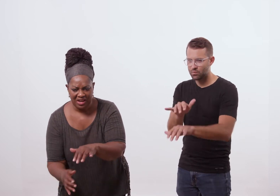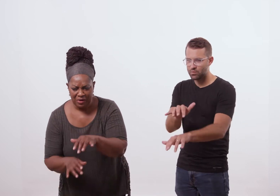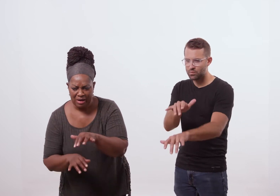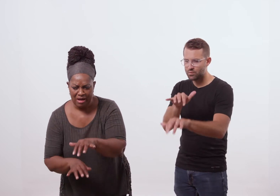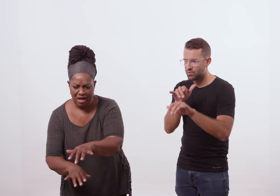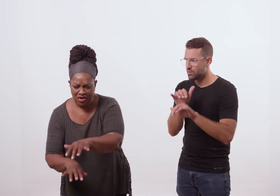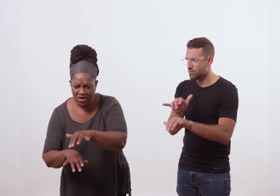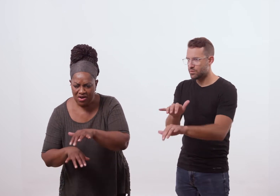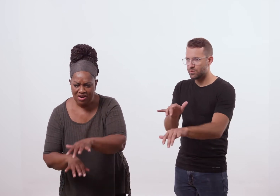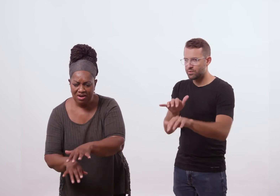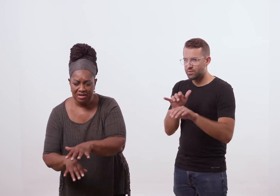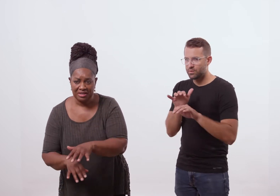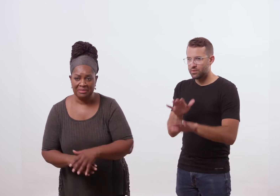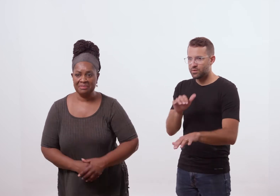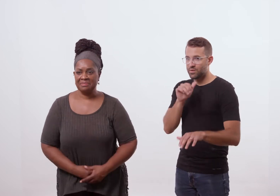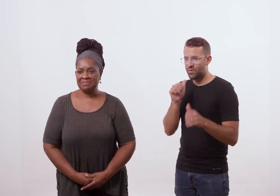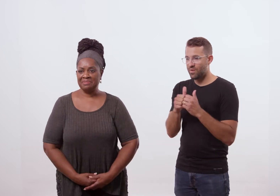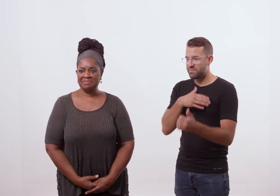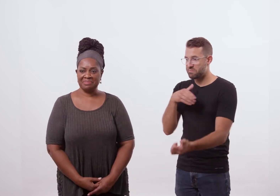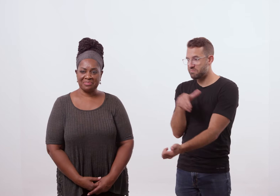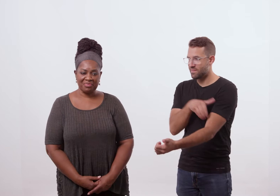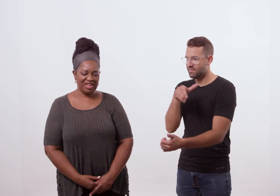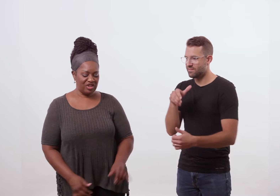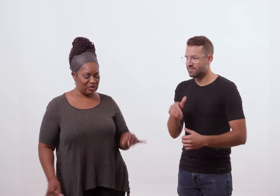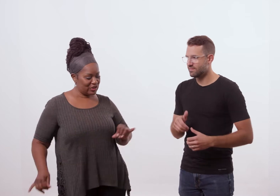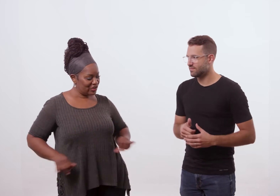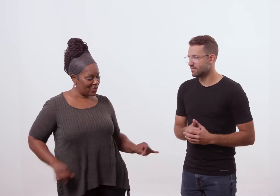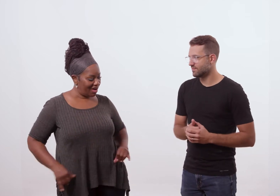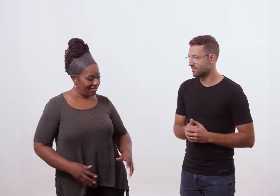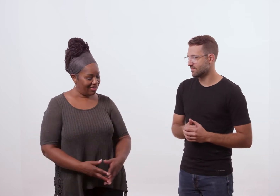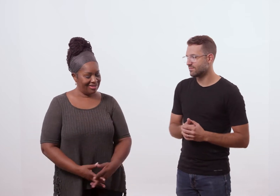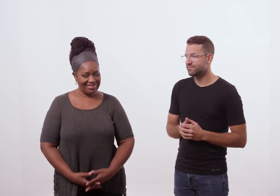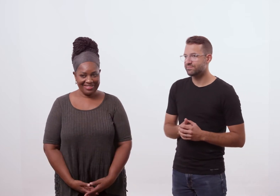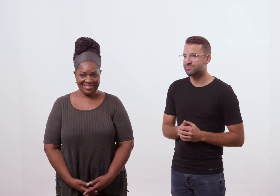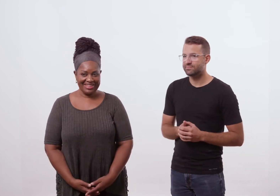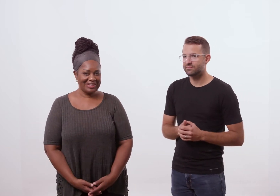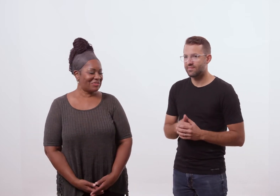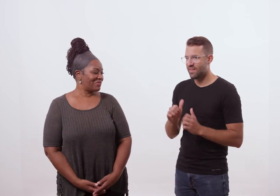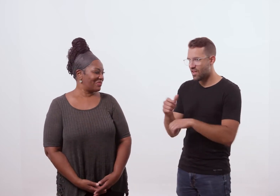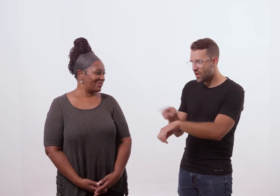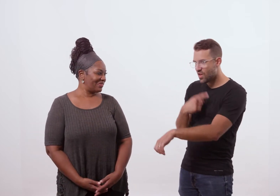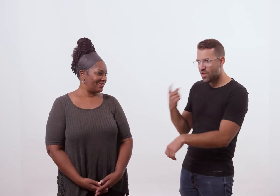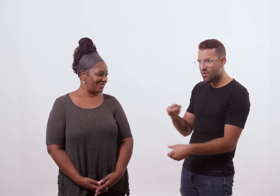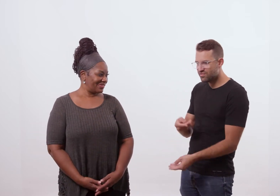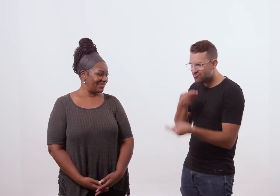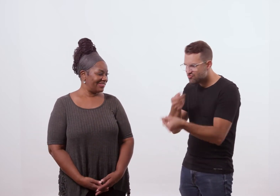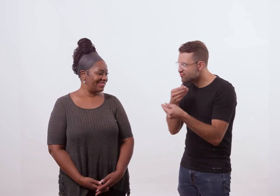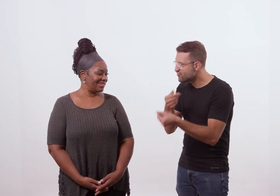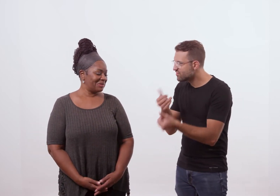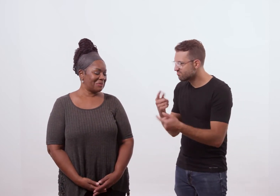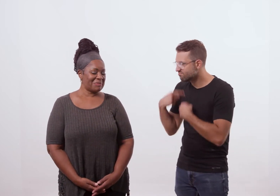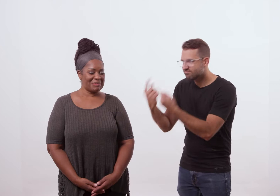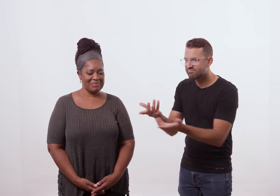hovers. Not with my powers. Show off. How long will you torment me, Lita? I have asked you to be